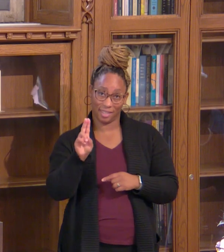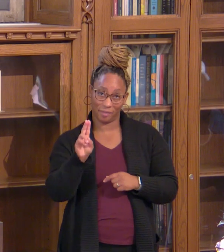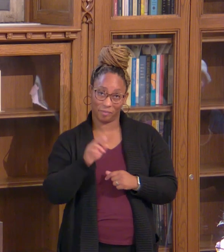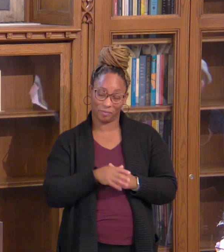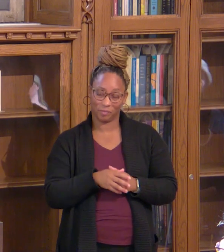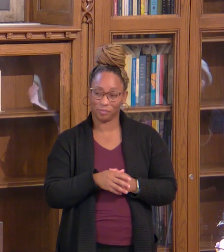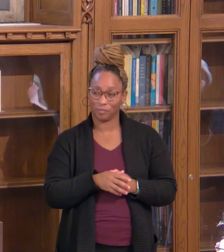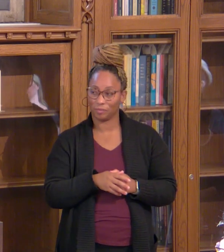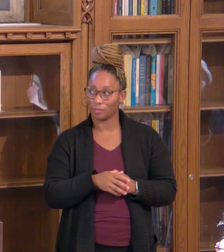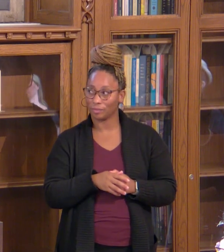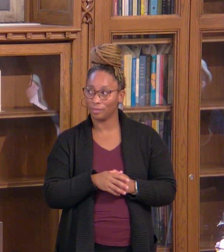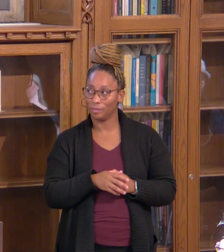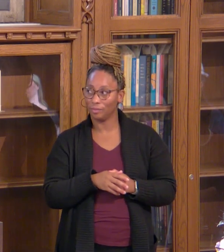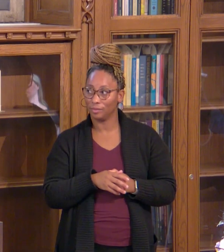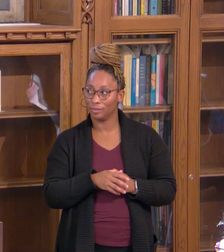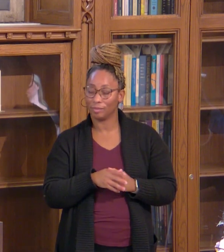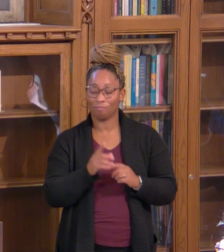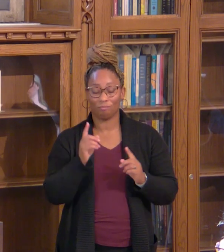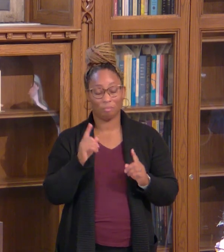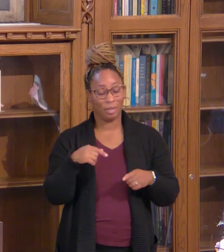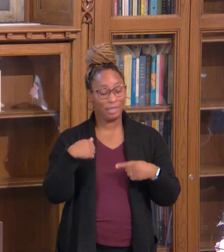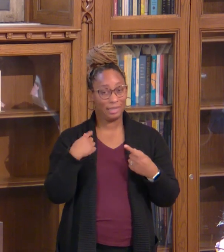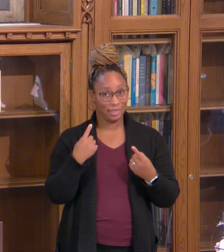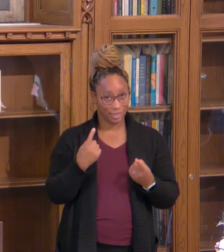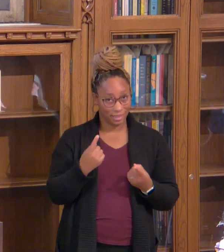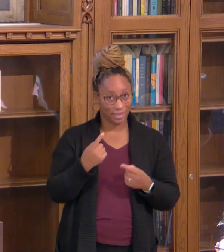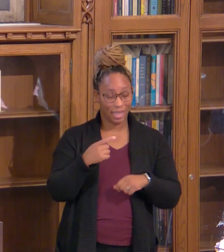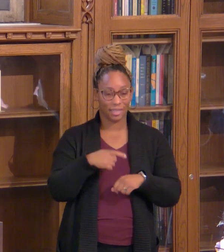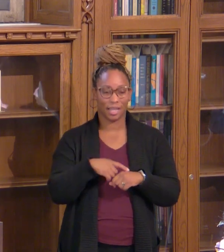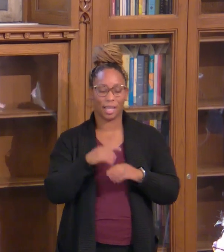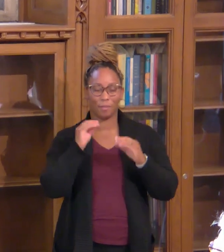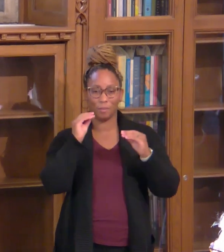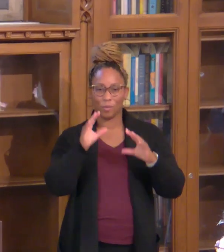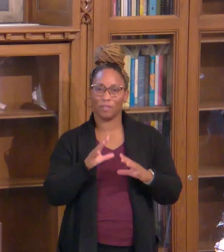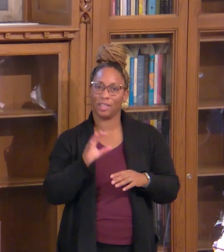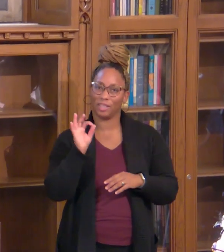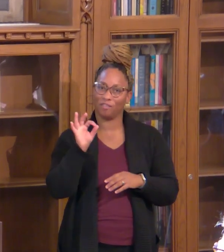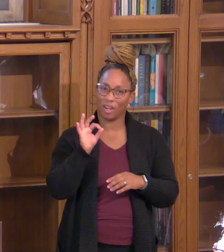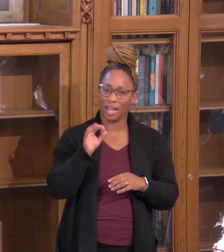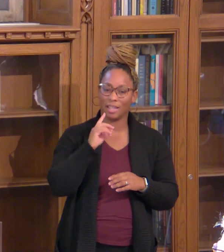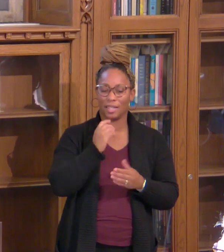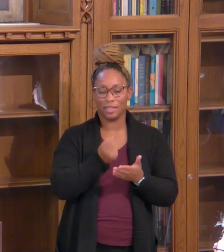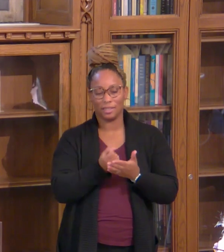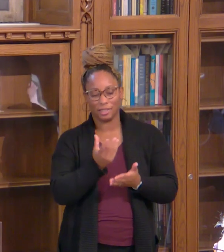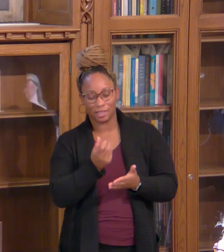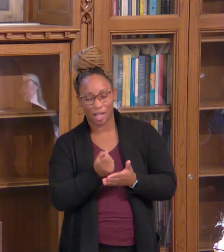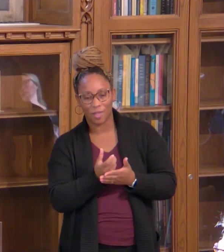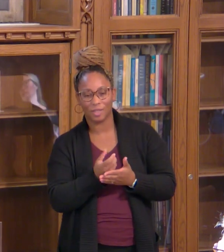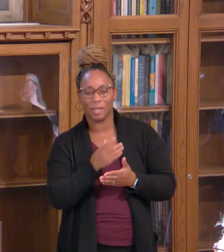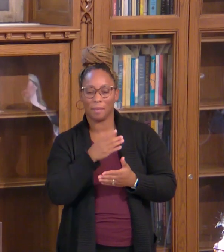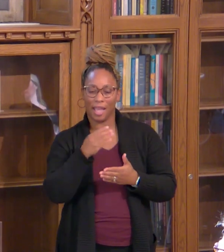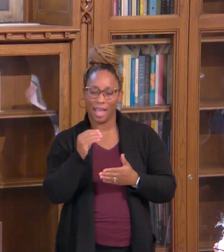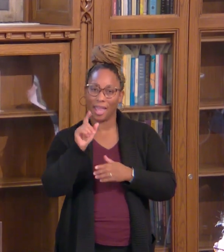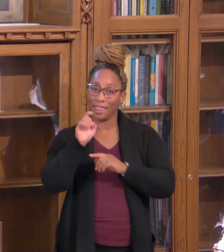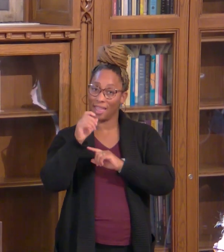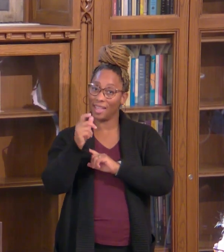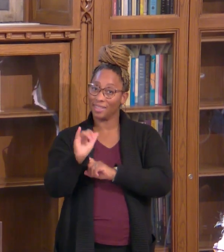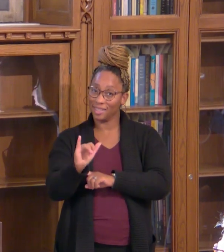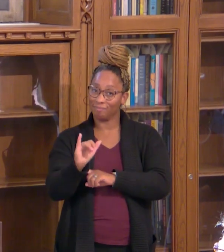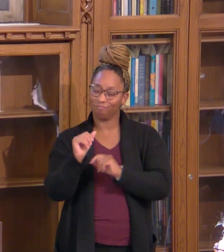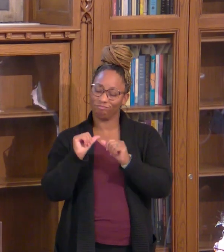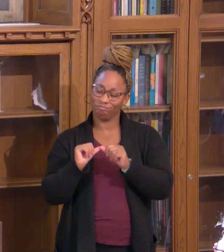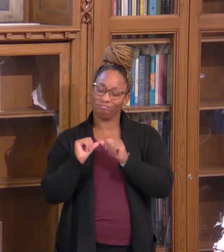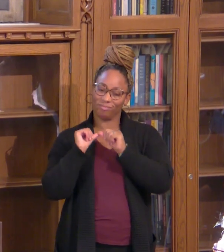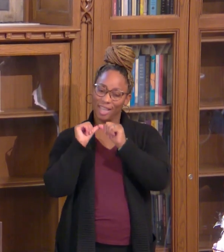nccu subsequently since that time Professor Franklin his scholarship and Legacy